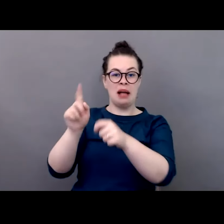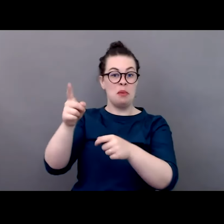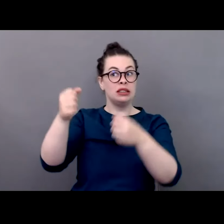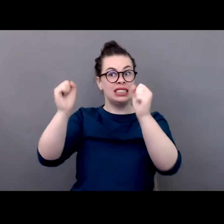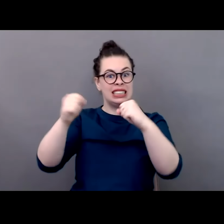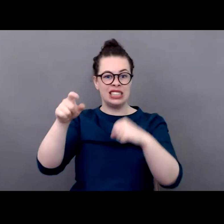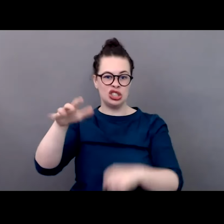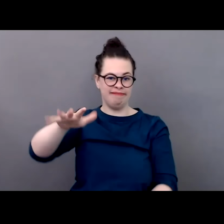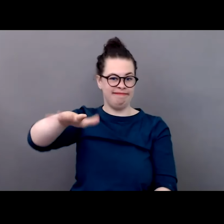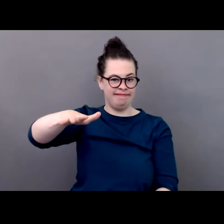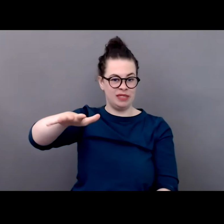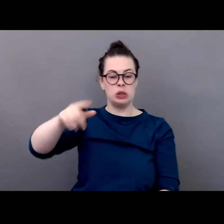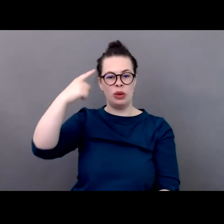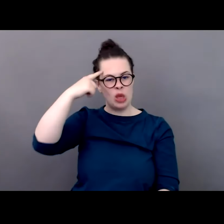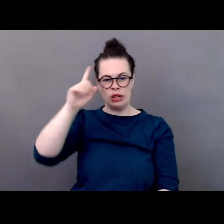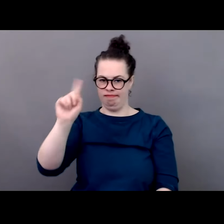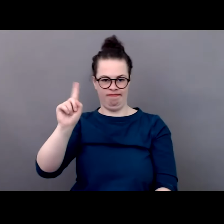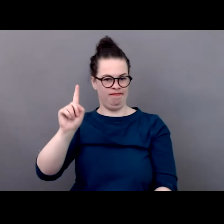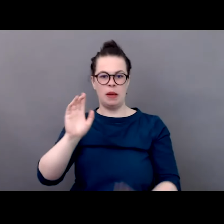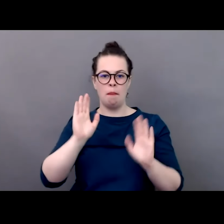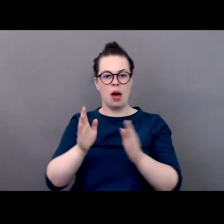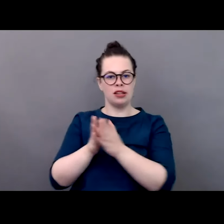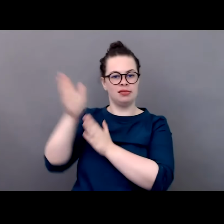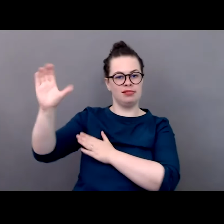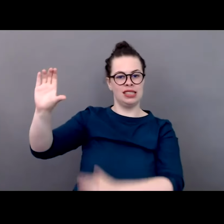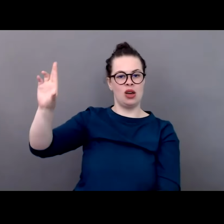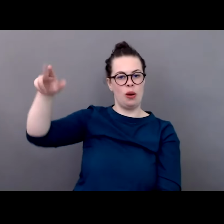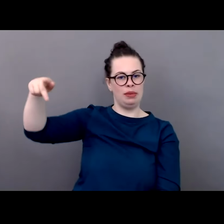the CRPD committee, and the case